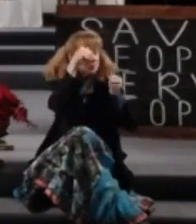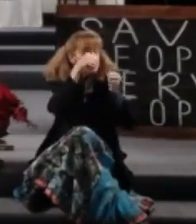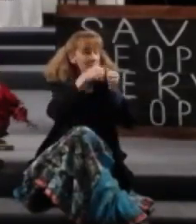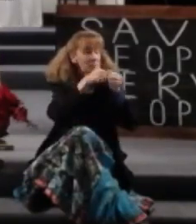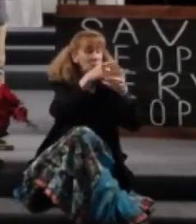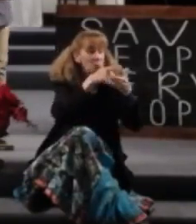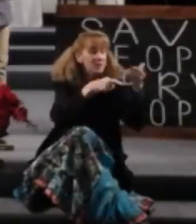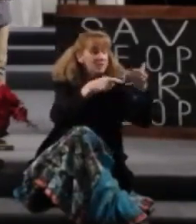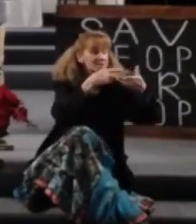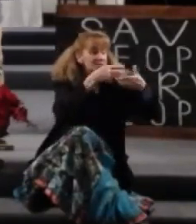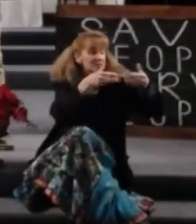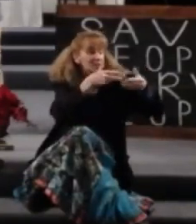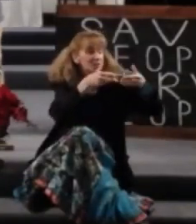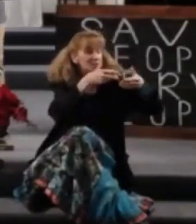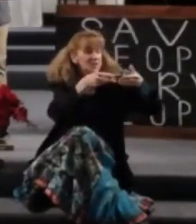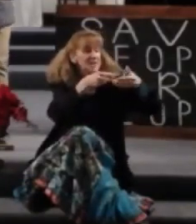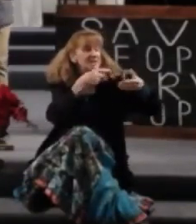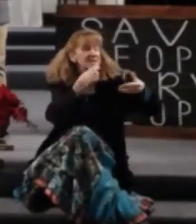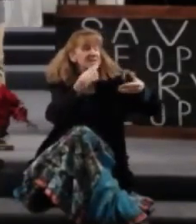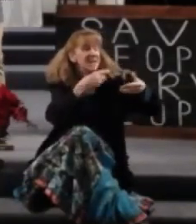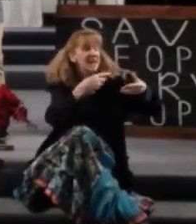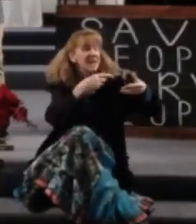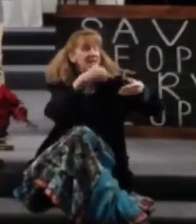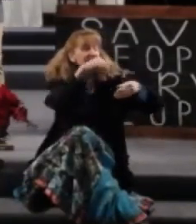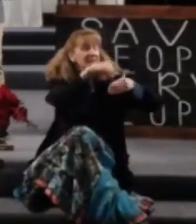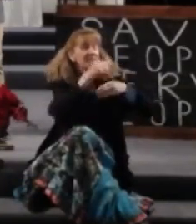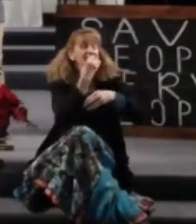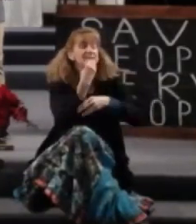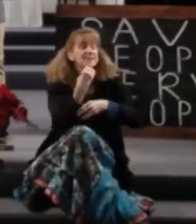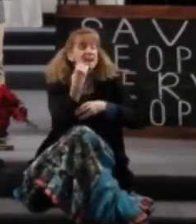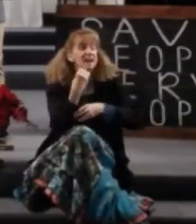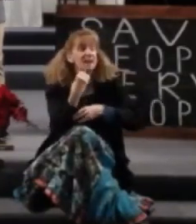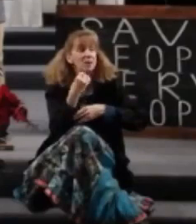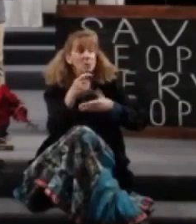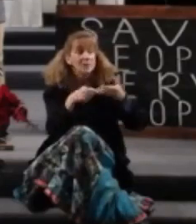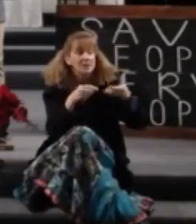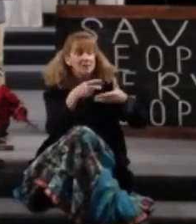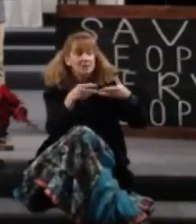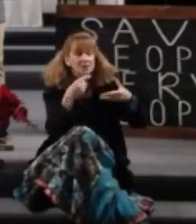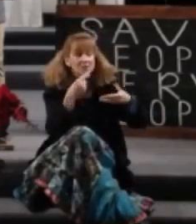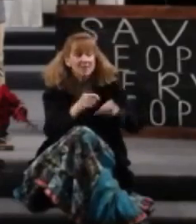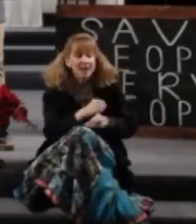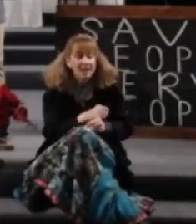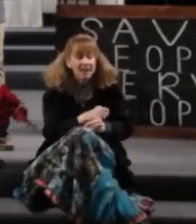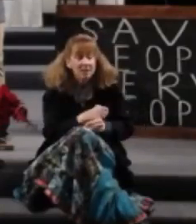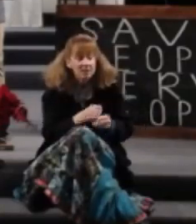second verse in Isaiah chapter 9 said? And there was silence.